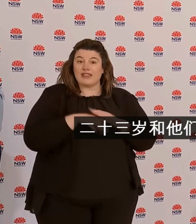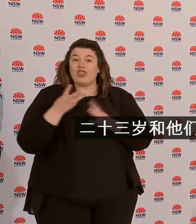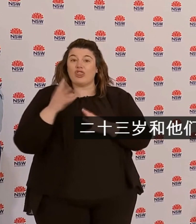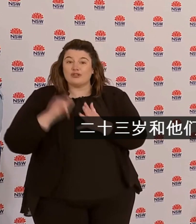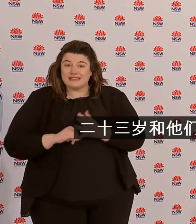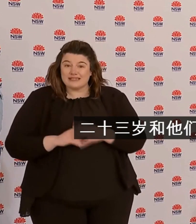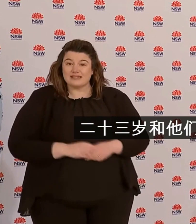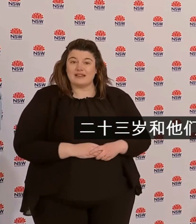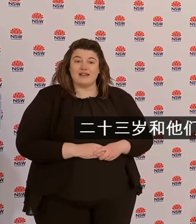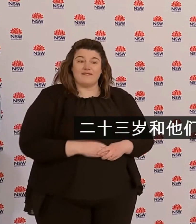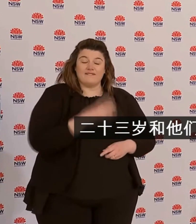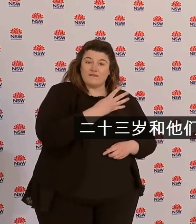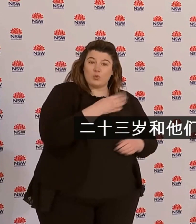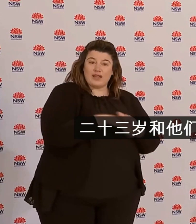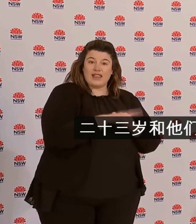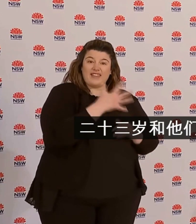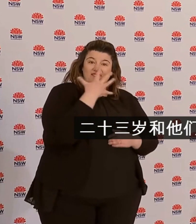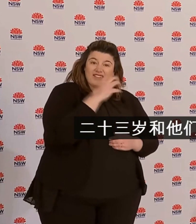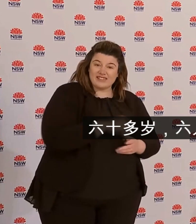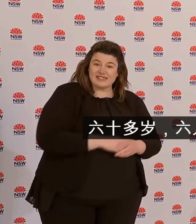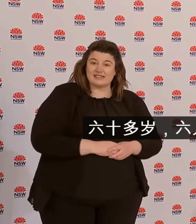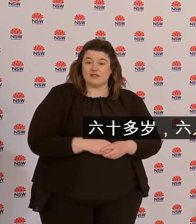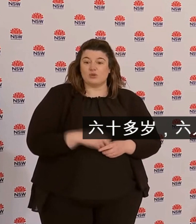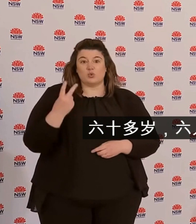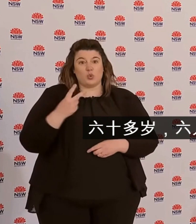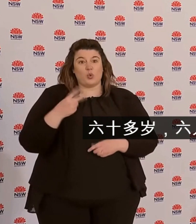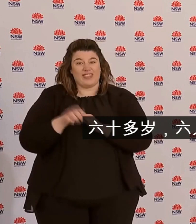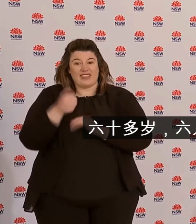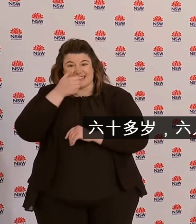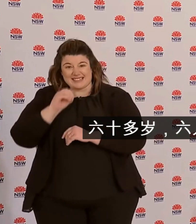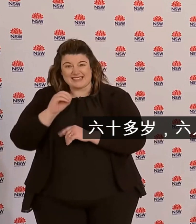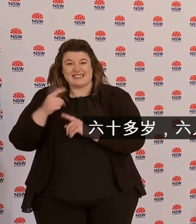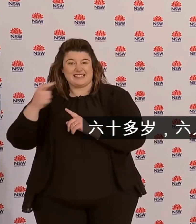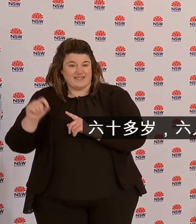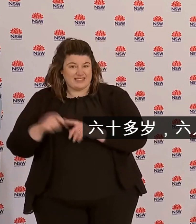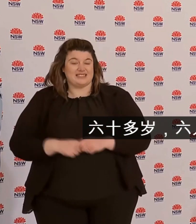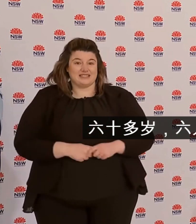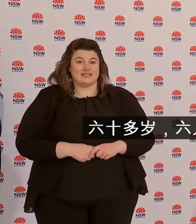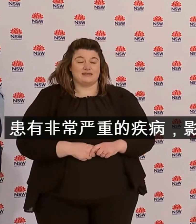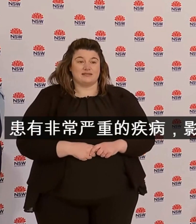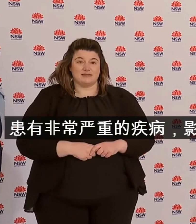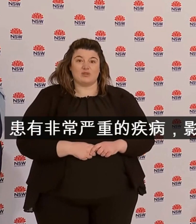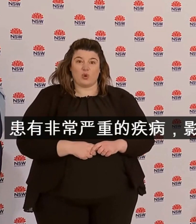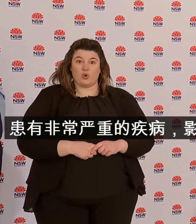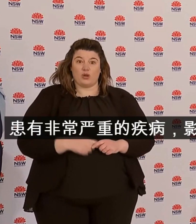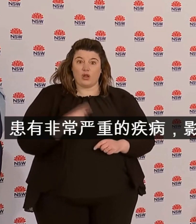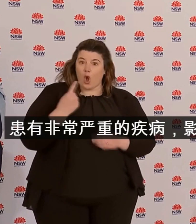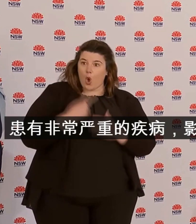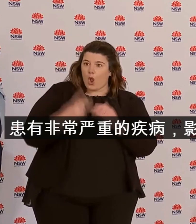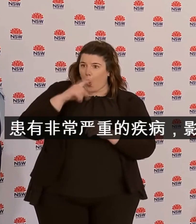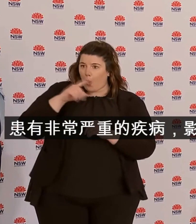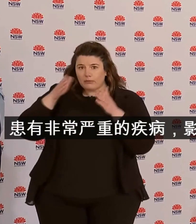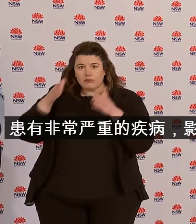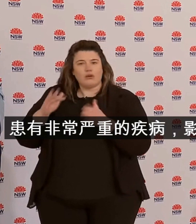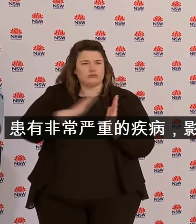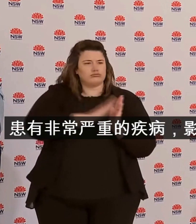30s, 14 are in their 50s, and 12 are in their 60s, and six are in their 70s. So this is affecting people of all ages